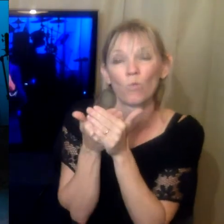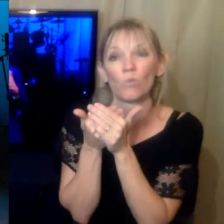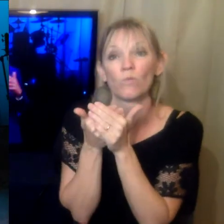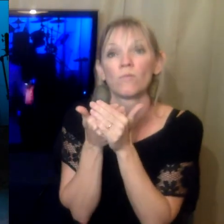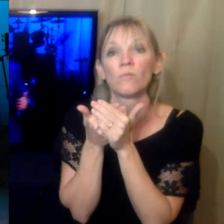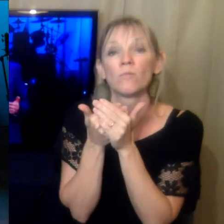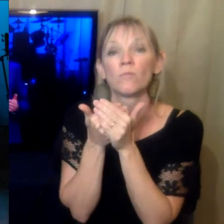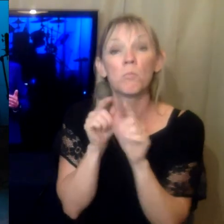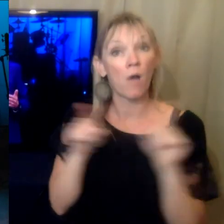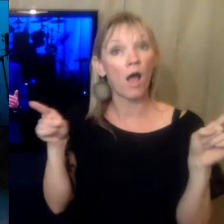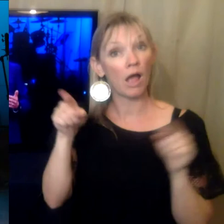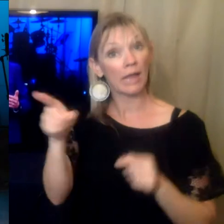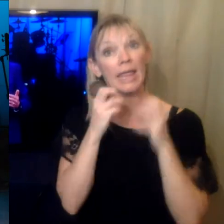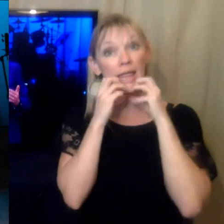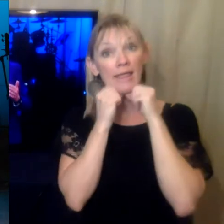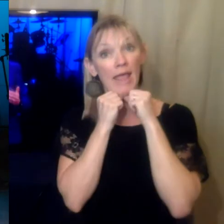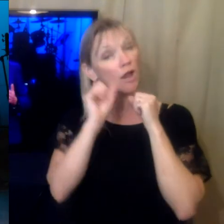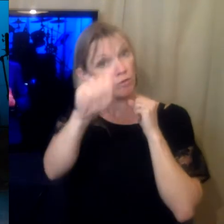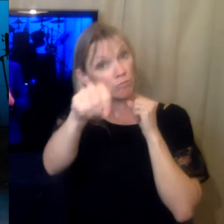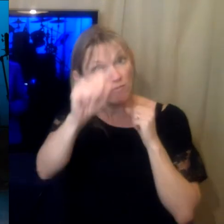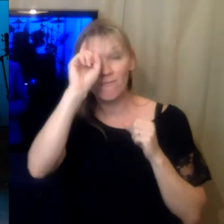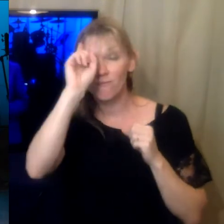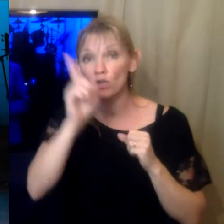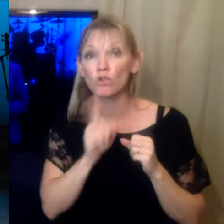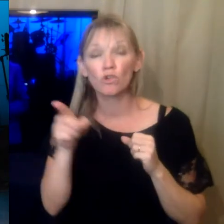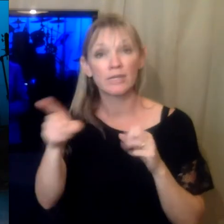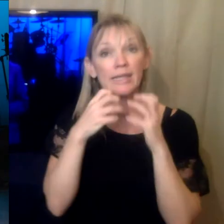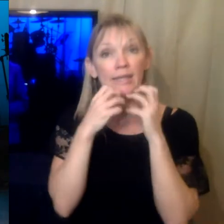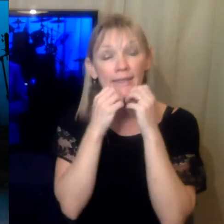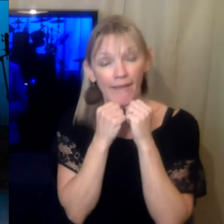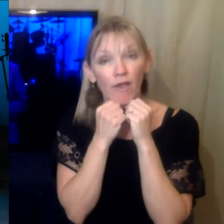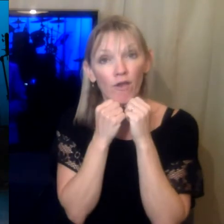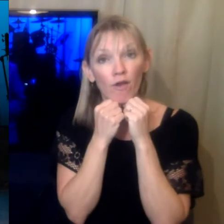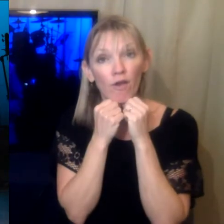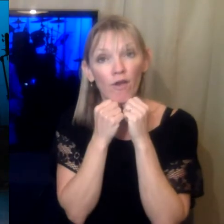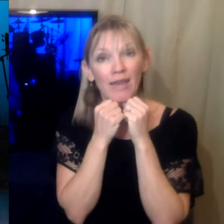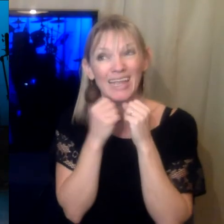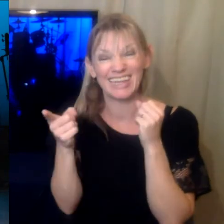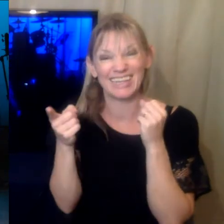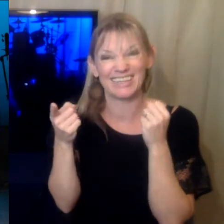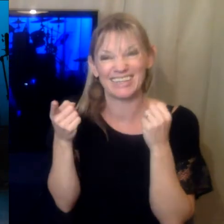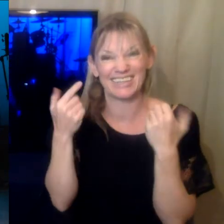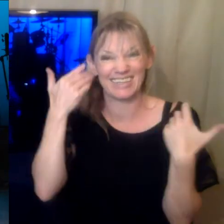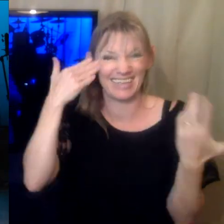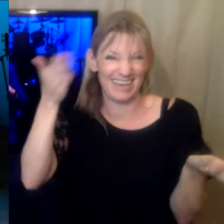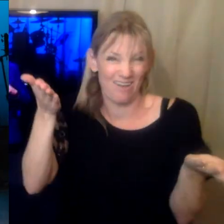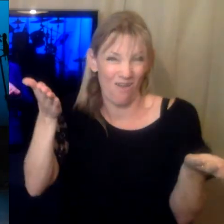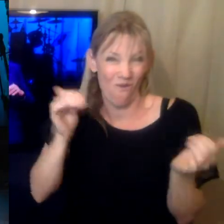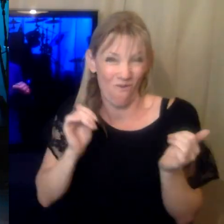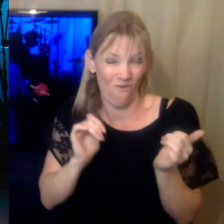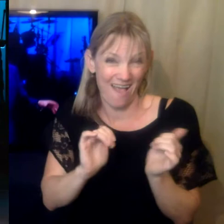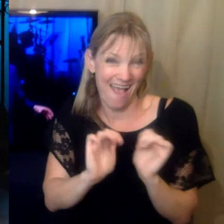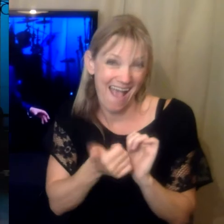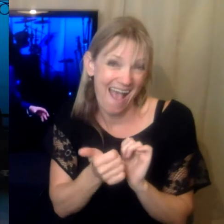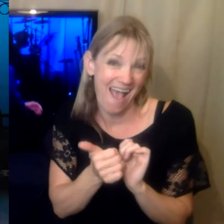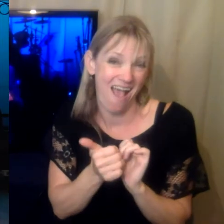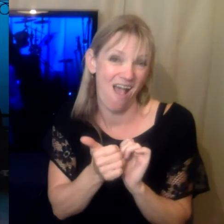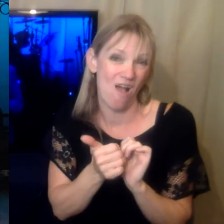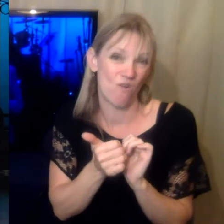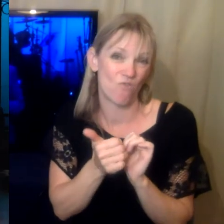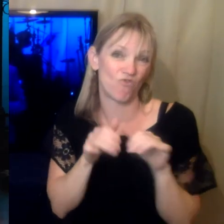And yet he did care. He most definitely cared. He just didn't always know how to let up